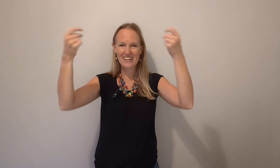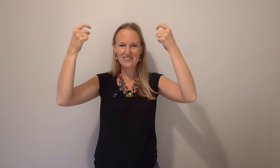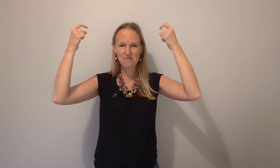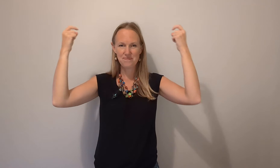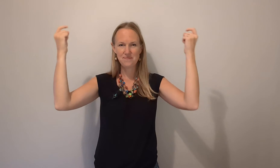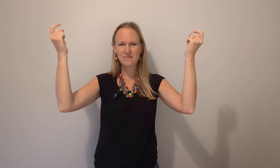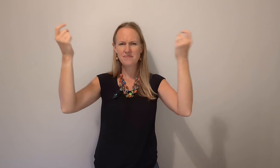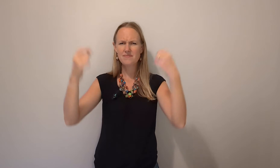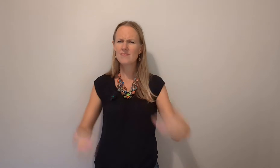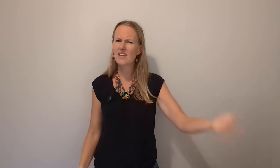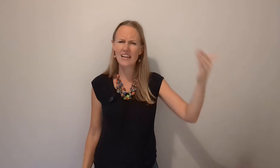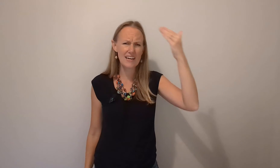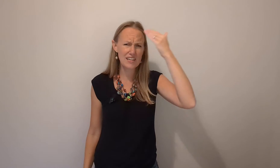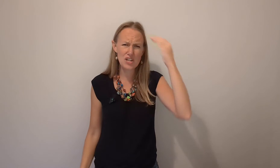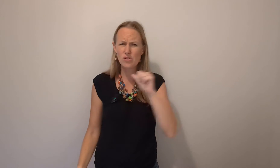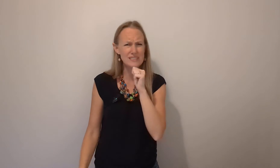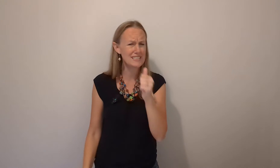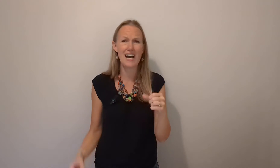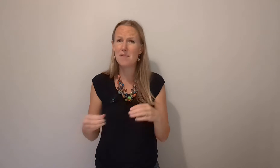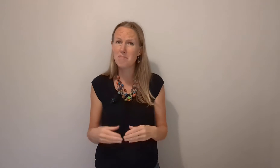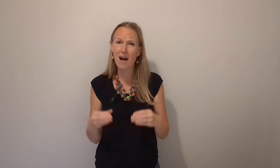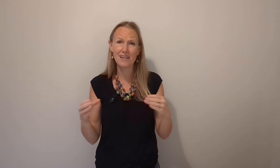hallelujah. And I know it's not much.